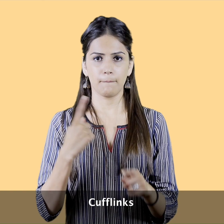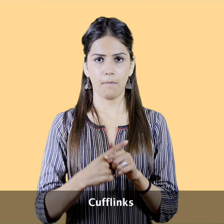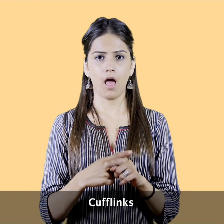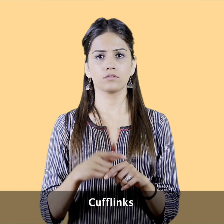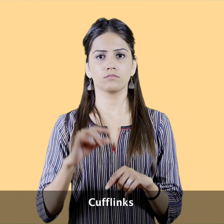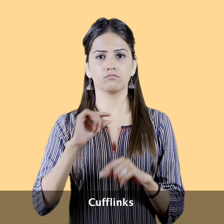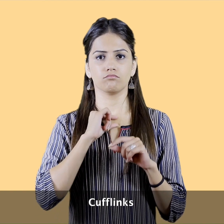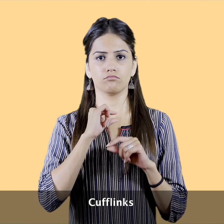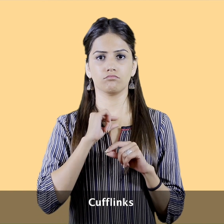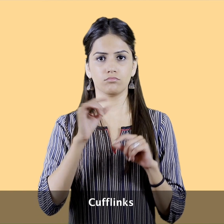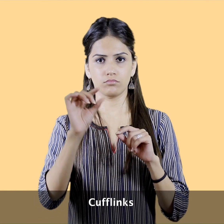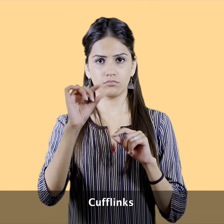cufflinks,